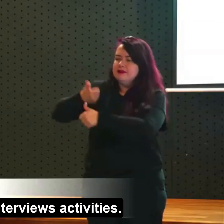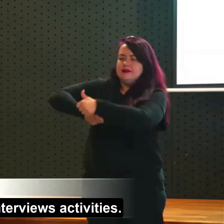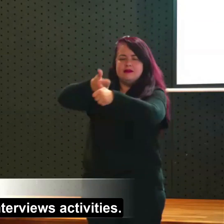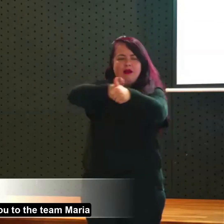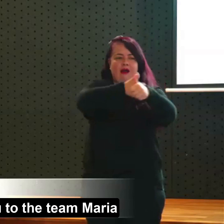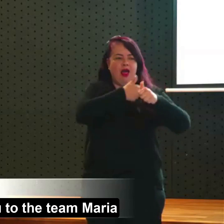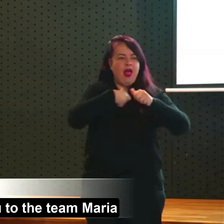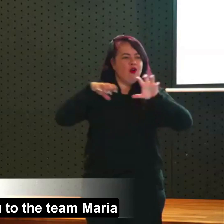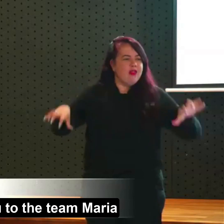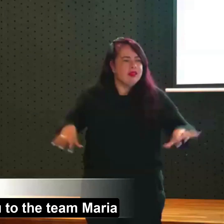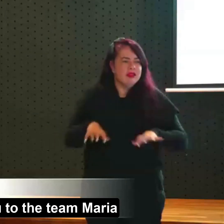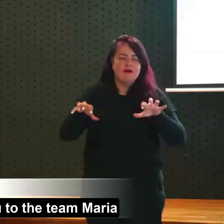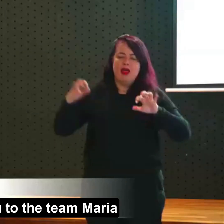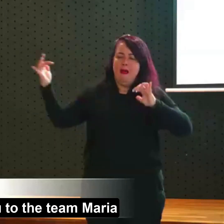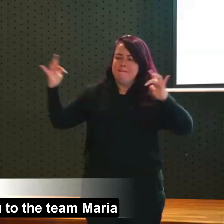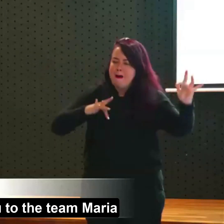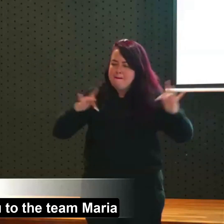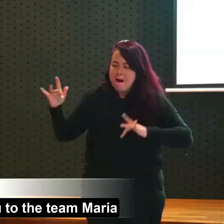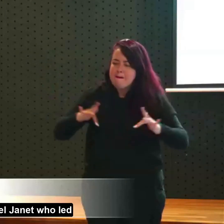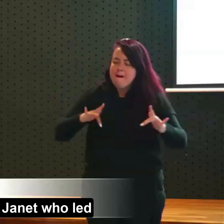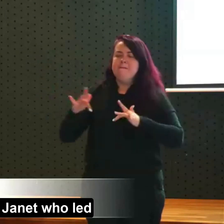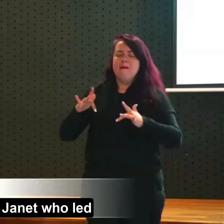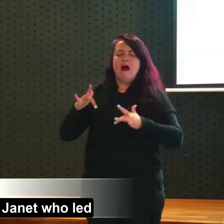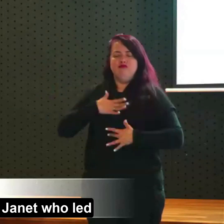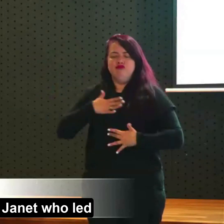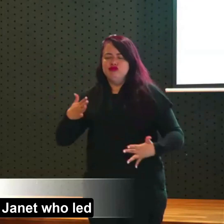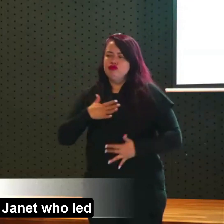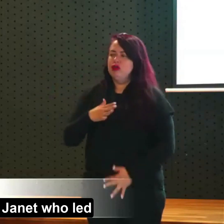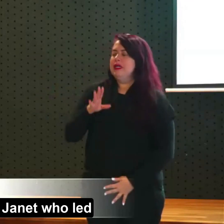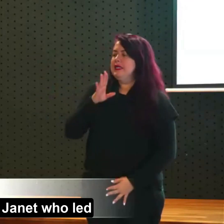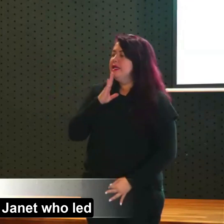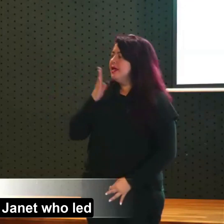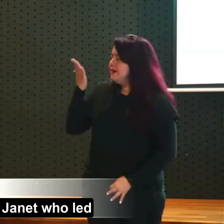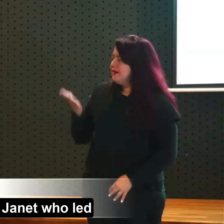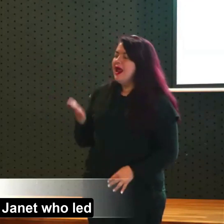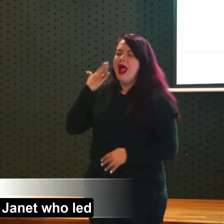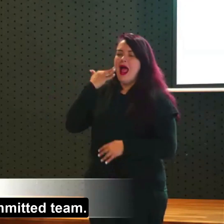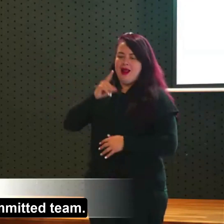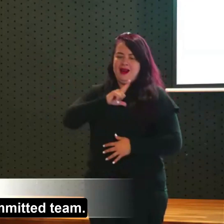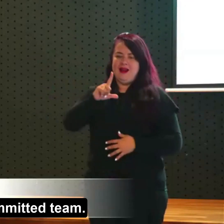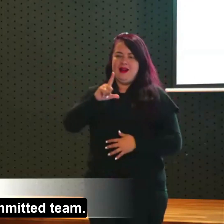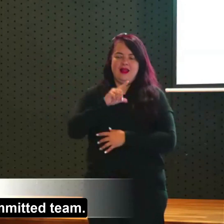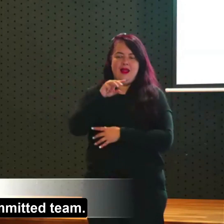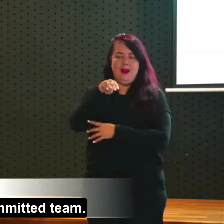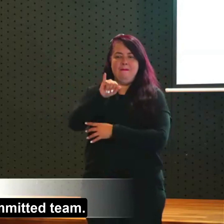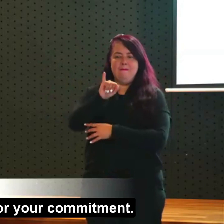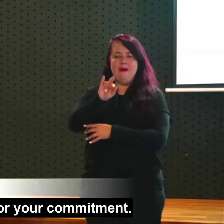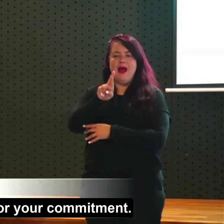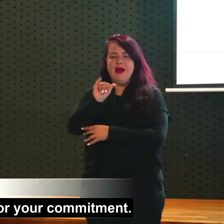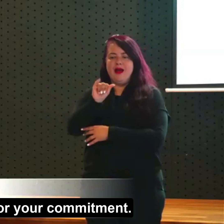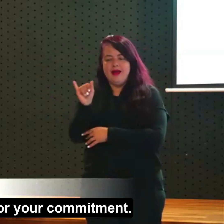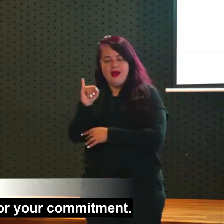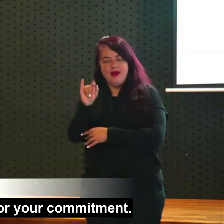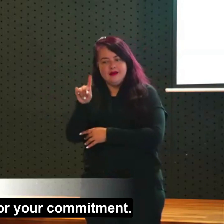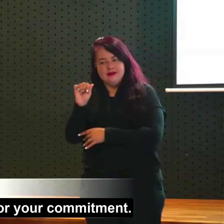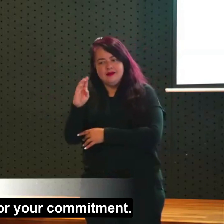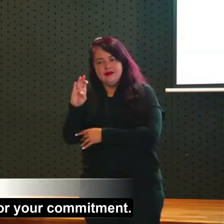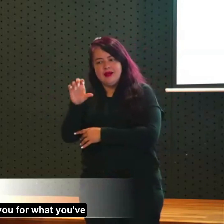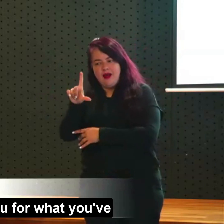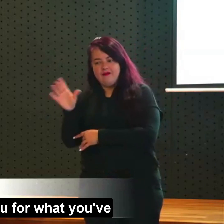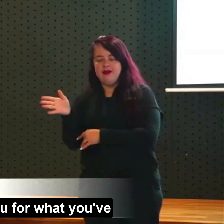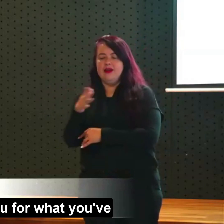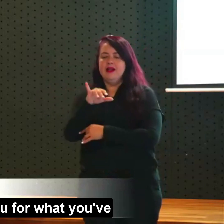interviews, activities. Thank you to the team, Maria Isabel, Janet, who led Elcomite team. Thank you for